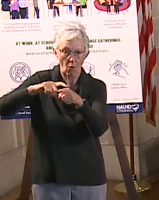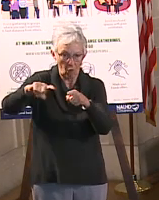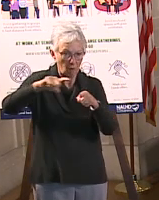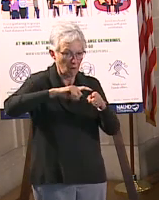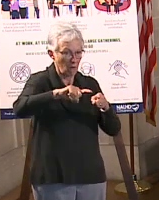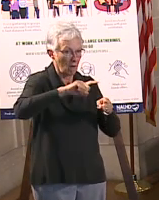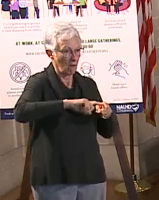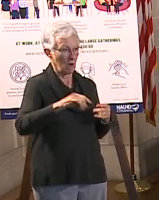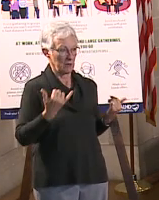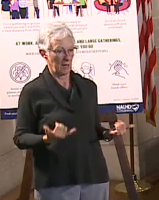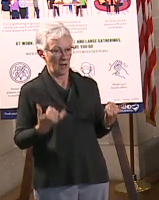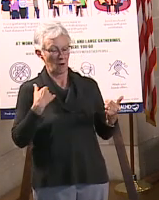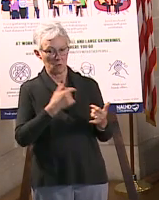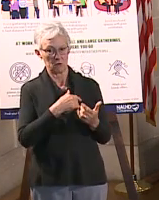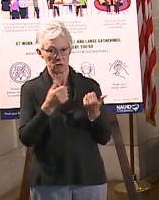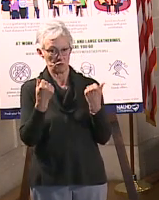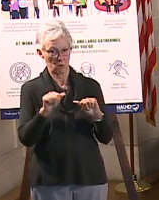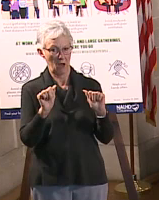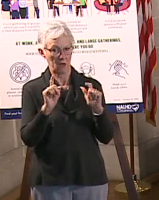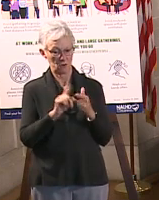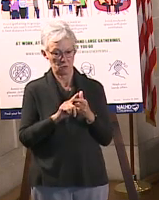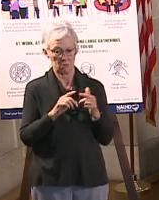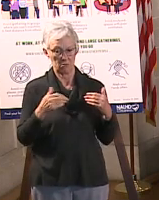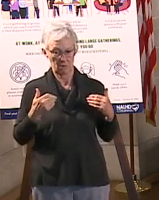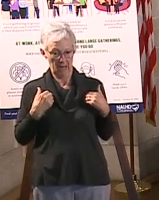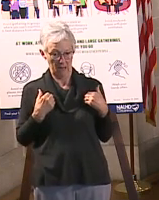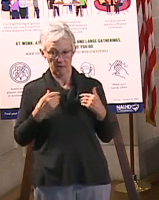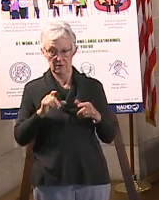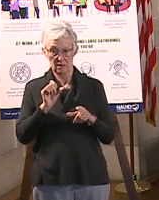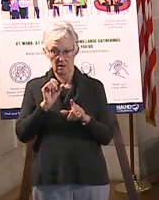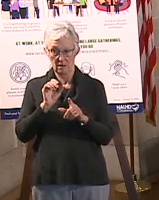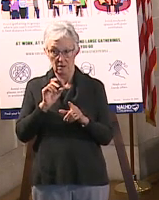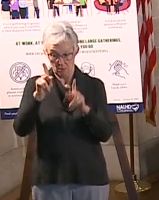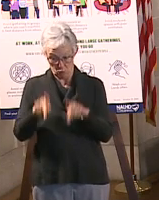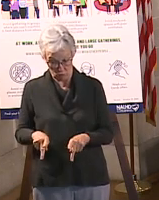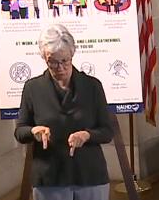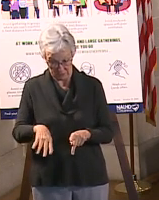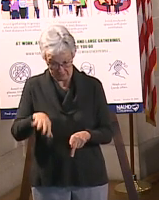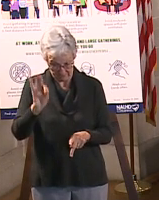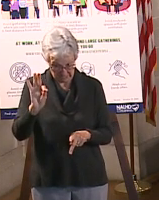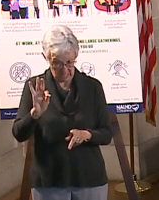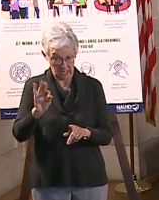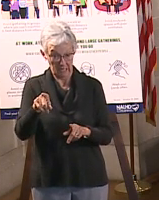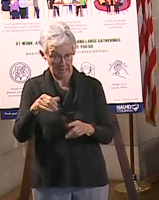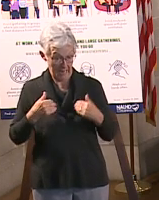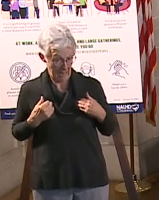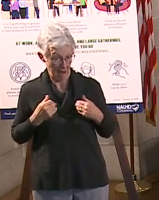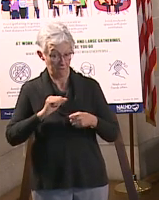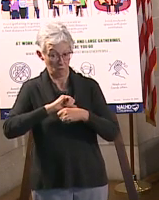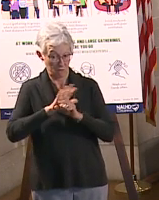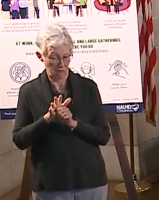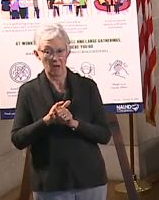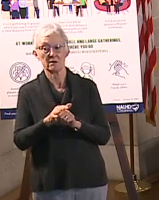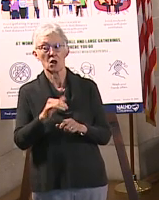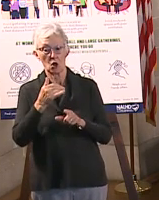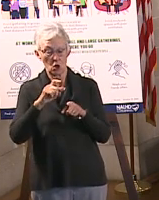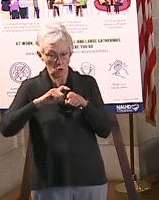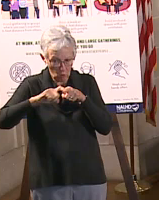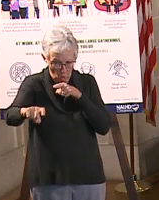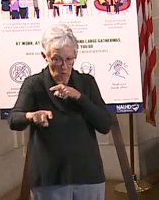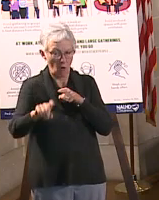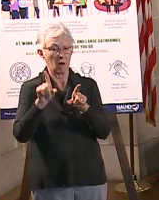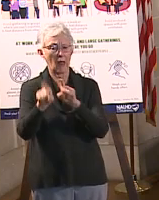back 14 days, we do have now over 1,500 FTEs on a weekly basis that are doing those contact